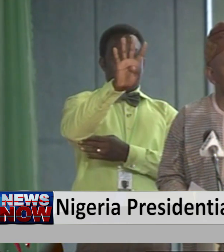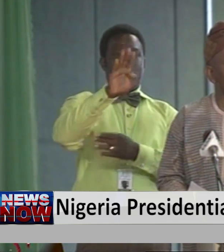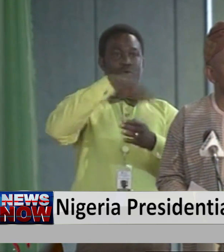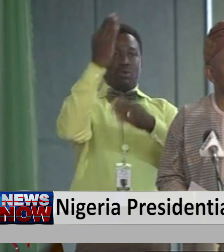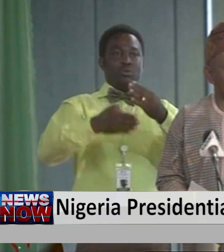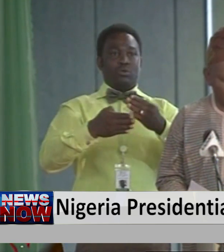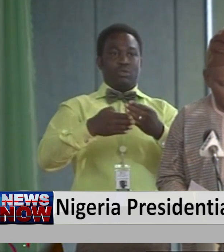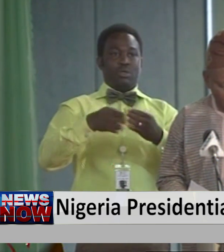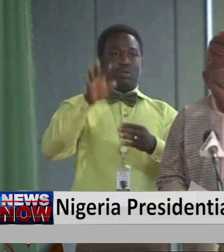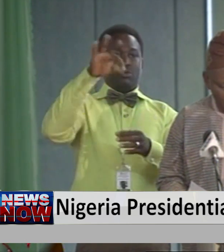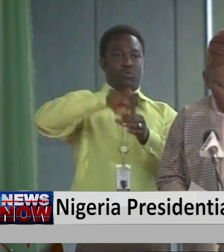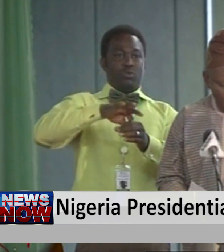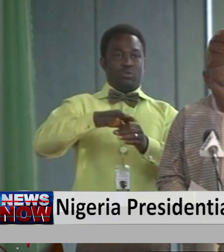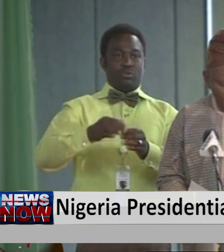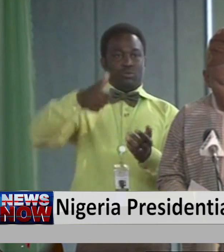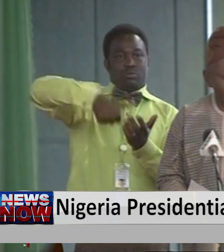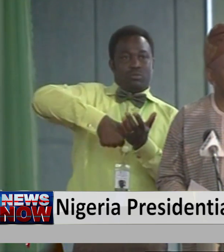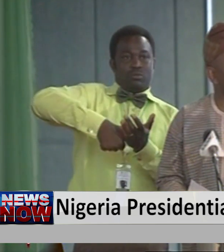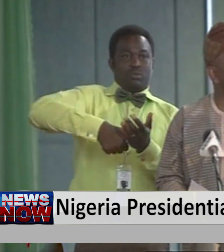Total votes cast,